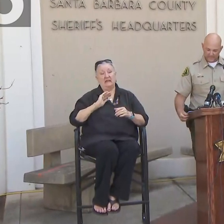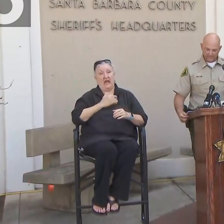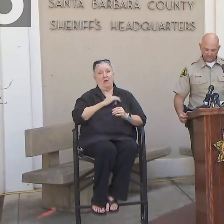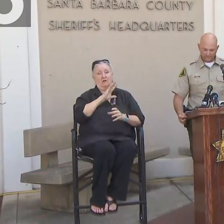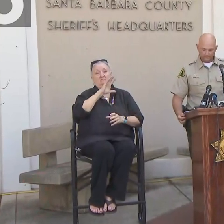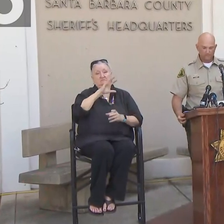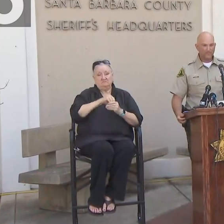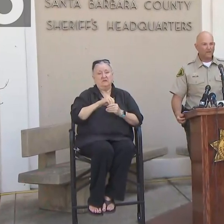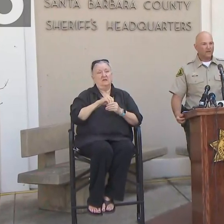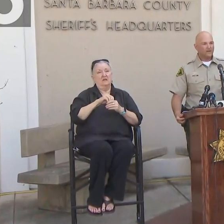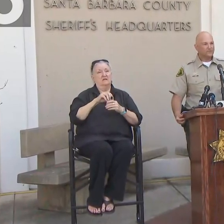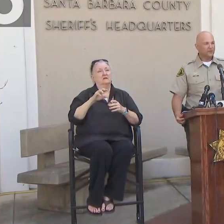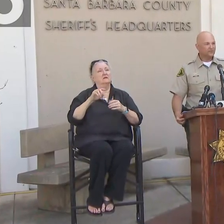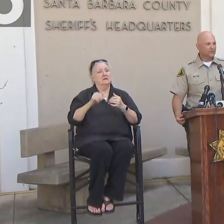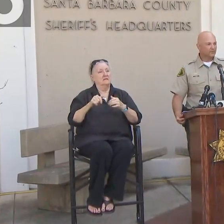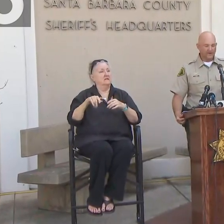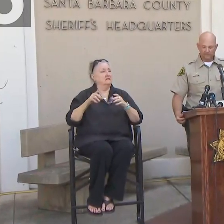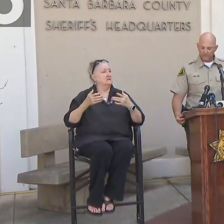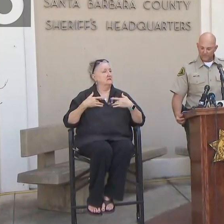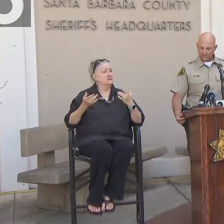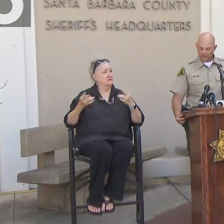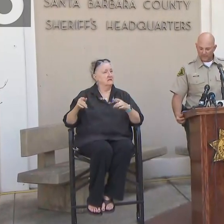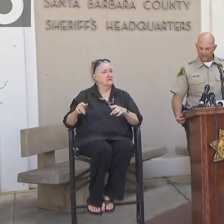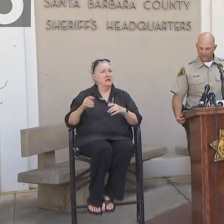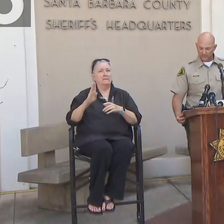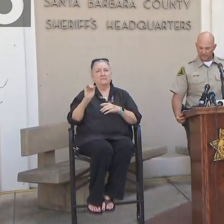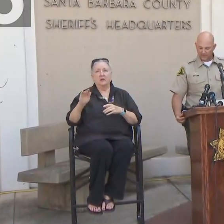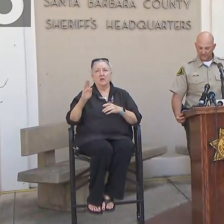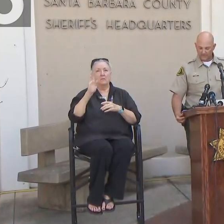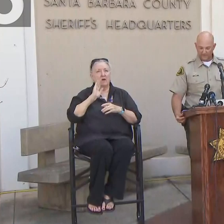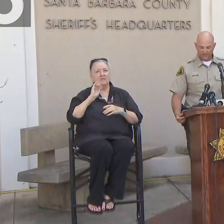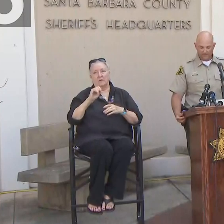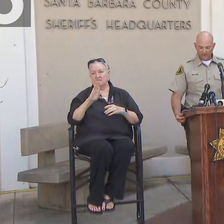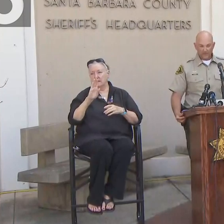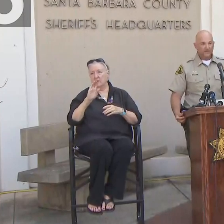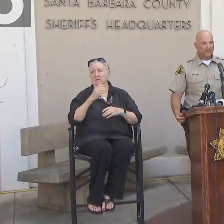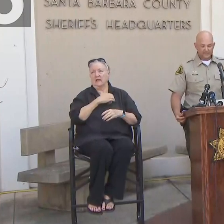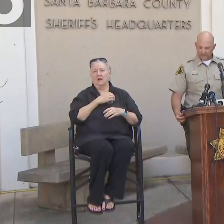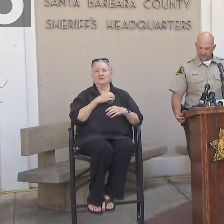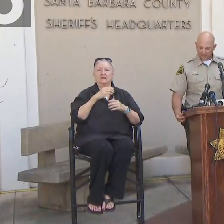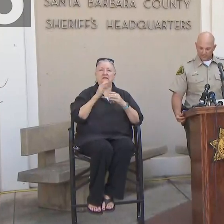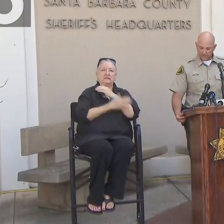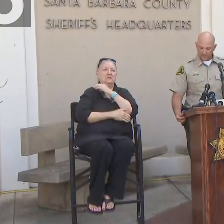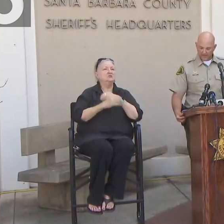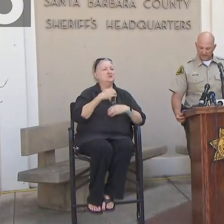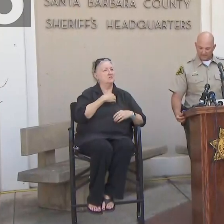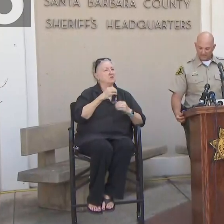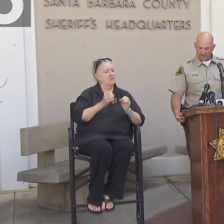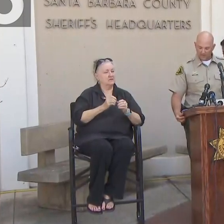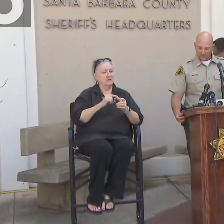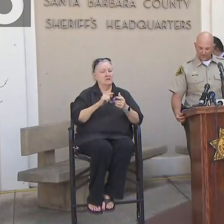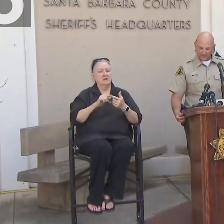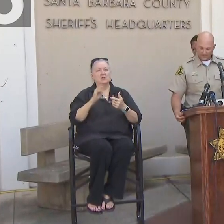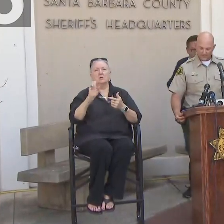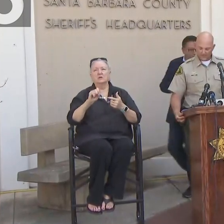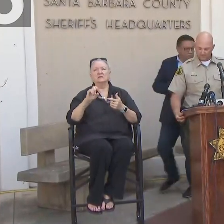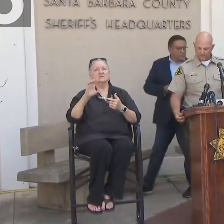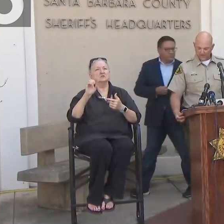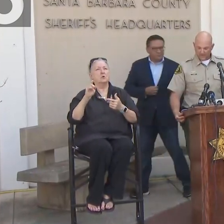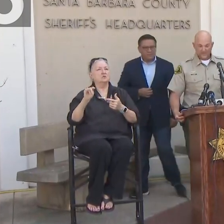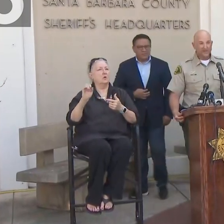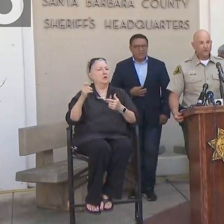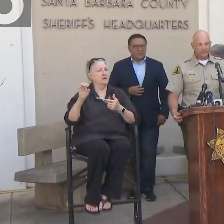in this incident. I have Sheriff Bill Brown from the Santa Barbara County Sheriff's Office, United States Coast Guard Captain Monica